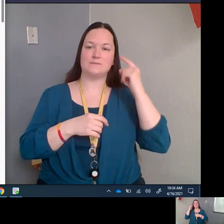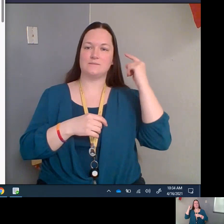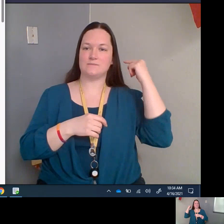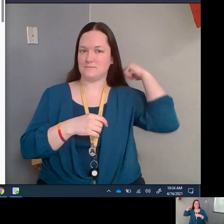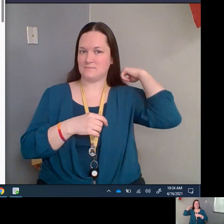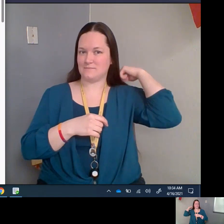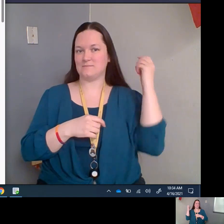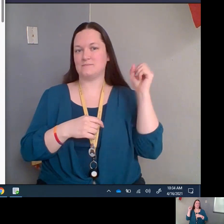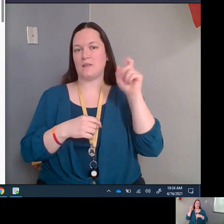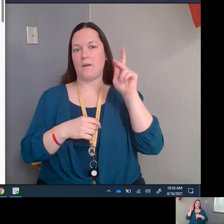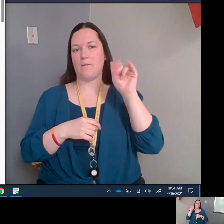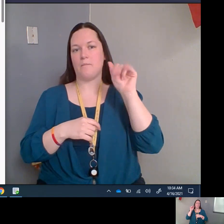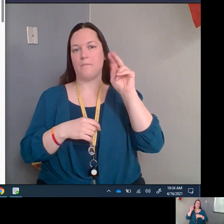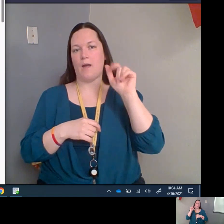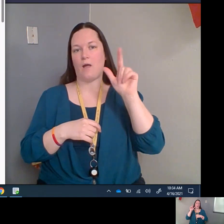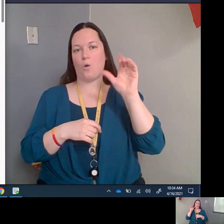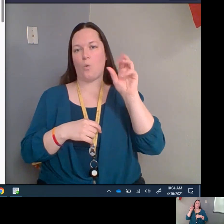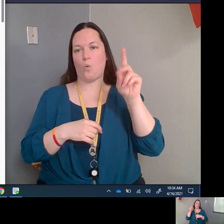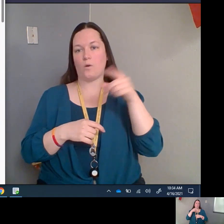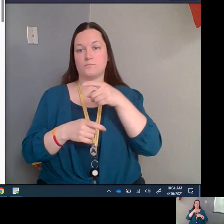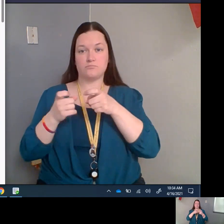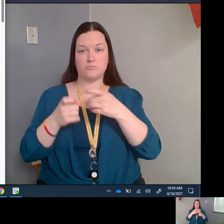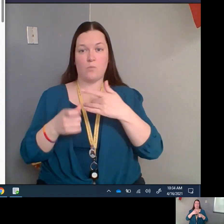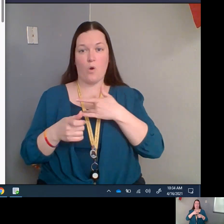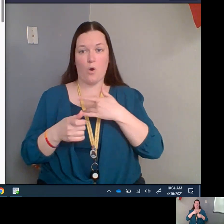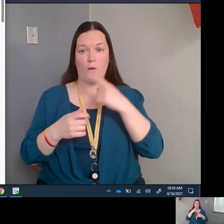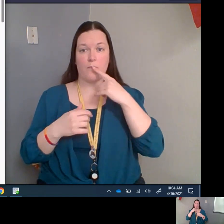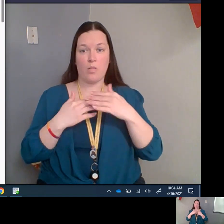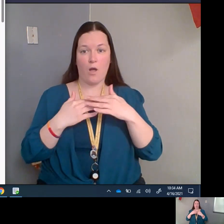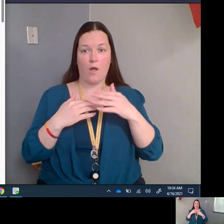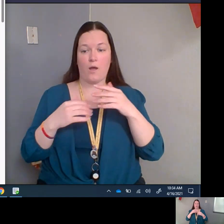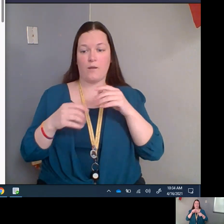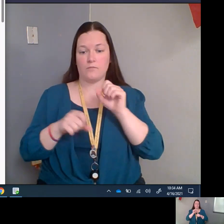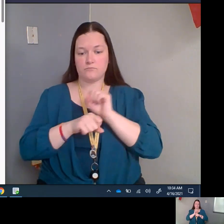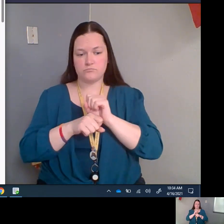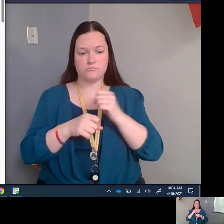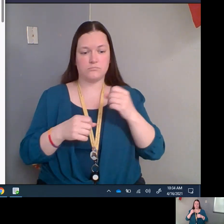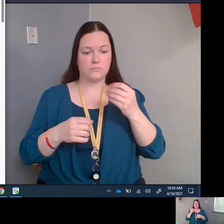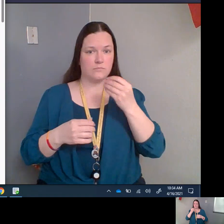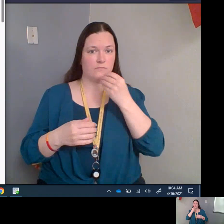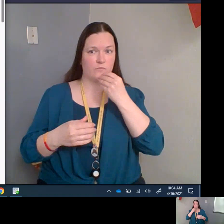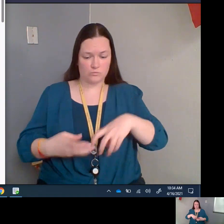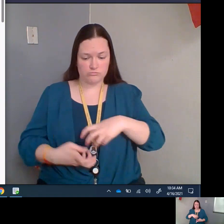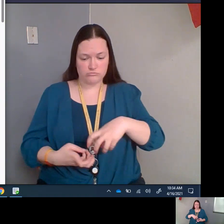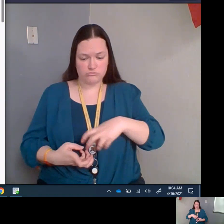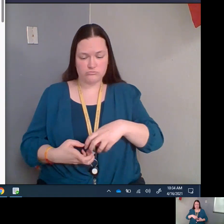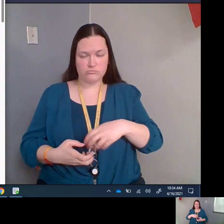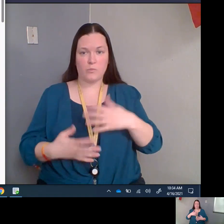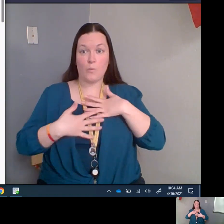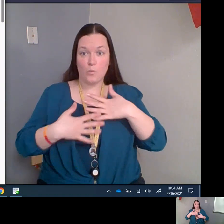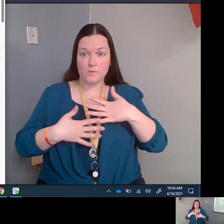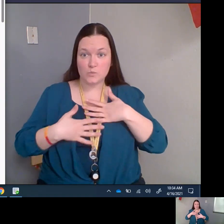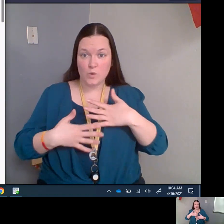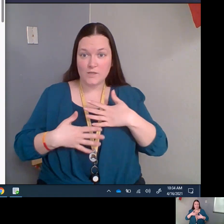is responsible for regulating heart and blood vessel function, digestion,